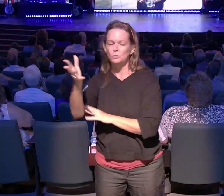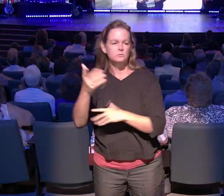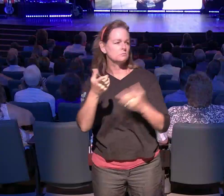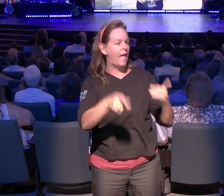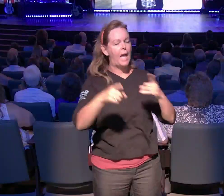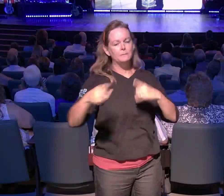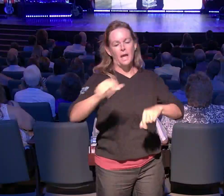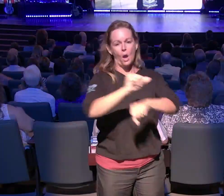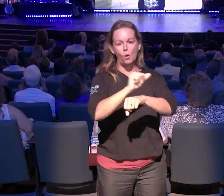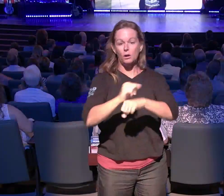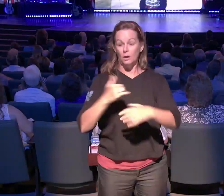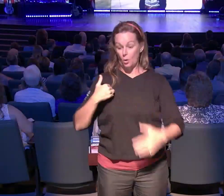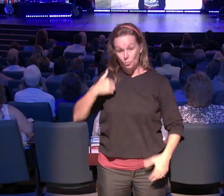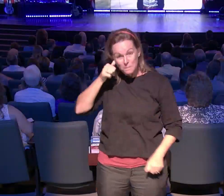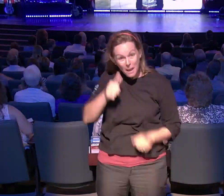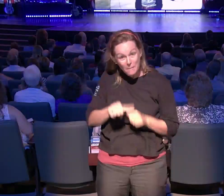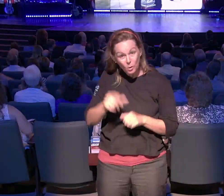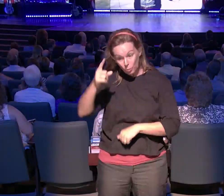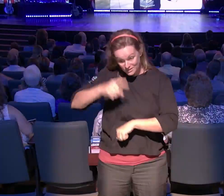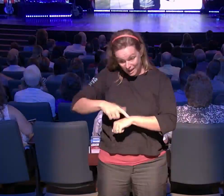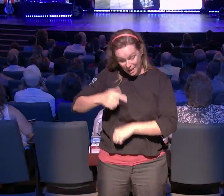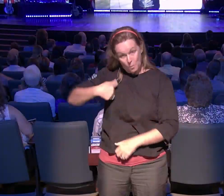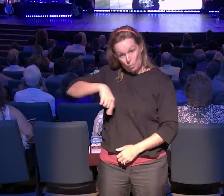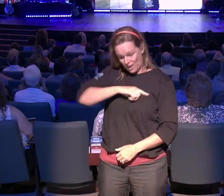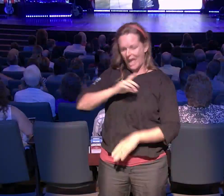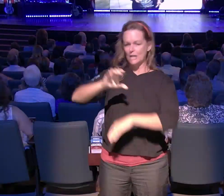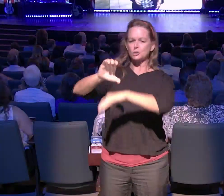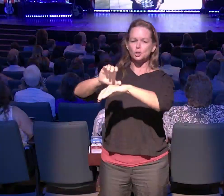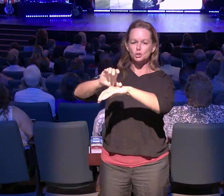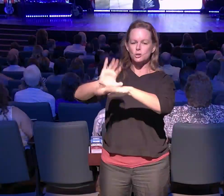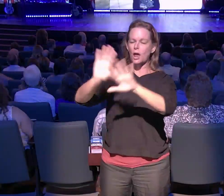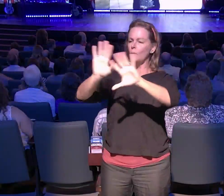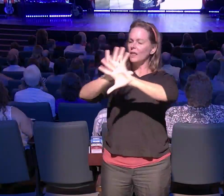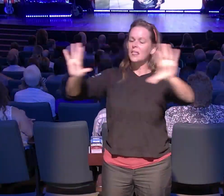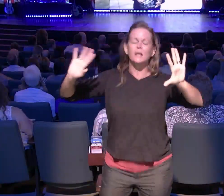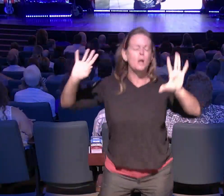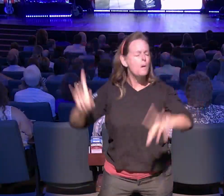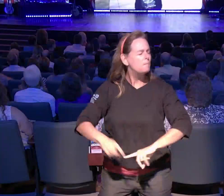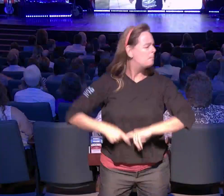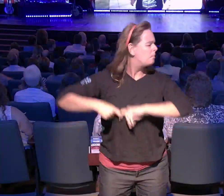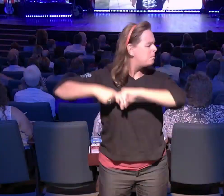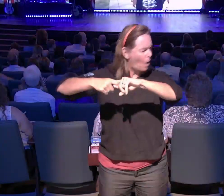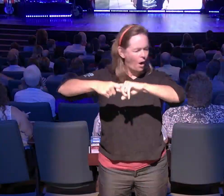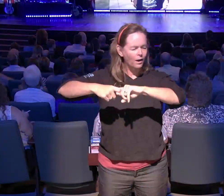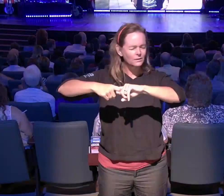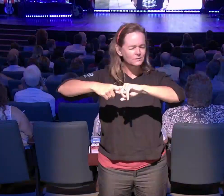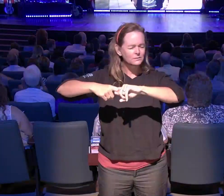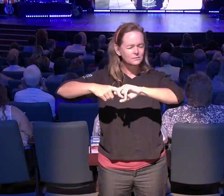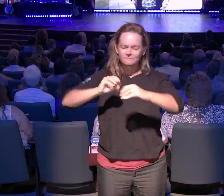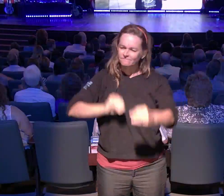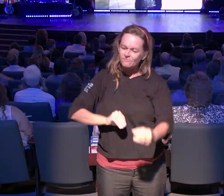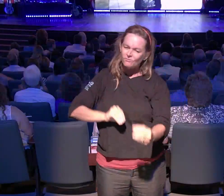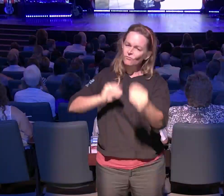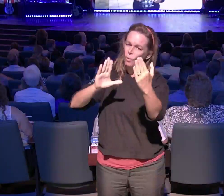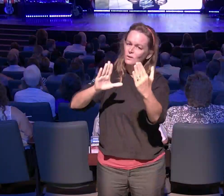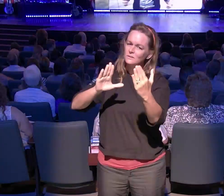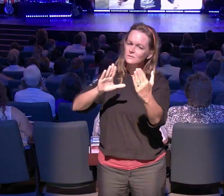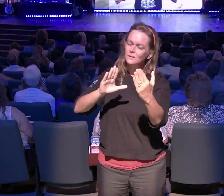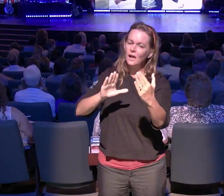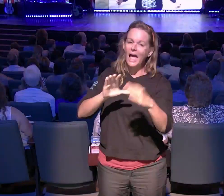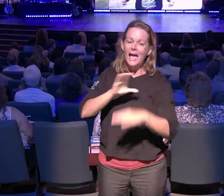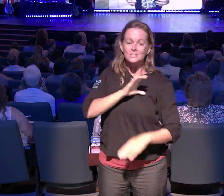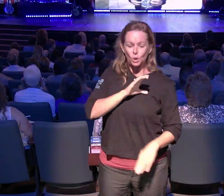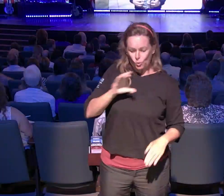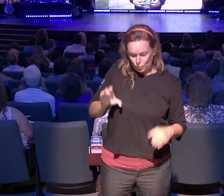you recall, we stopped everything we were planning as a church to address this crisis head on from a biblical perspective. How can we as a